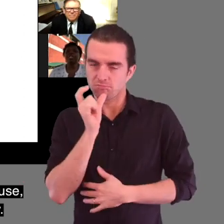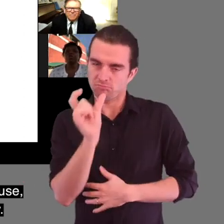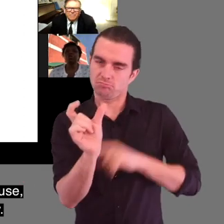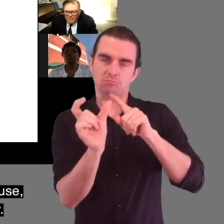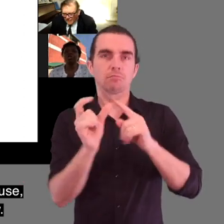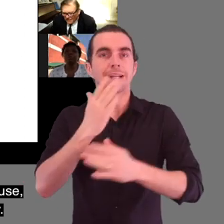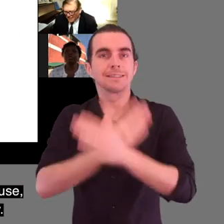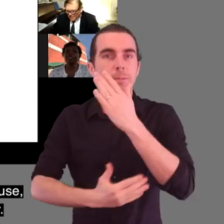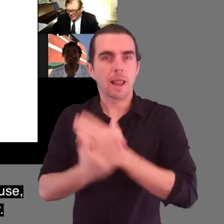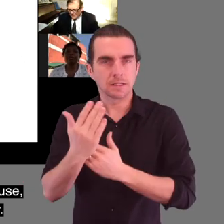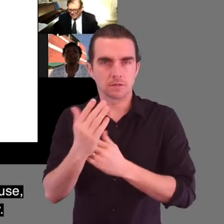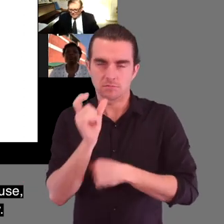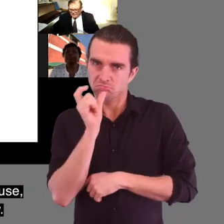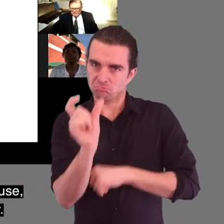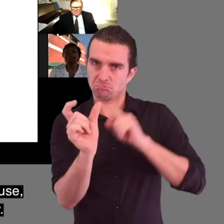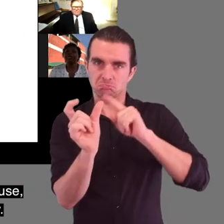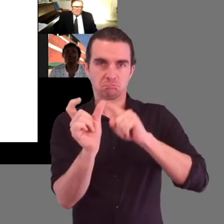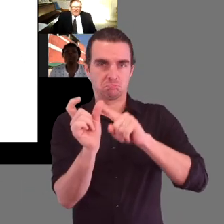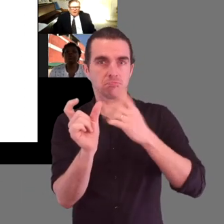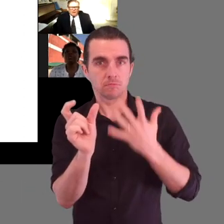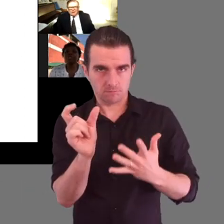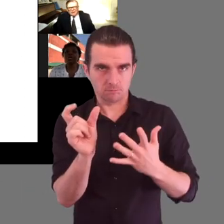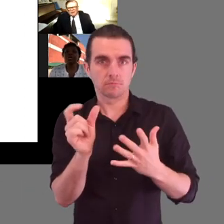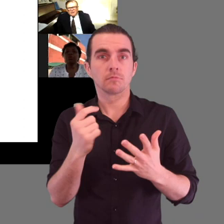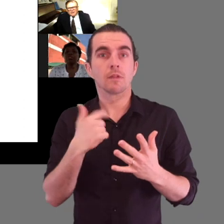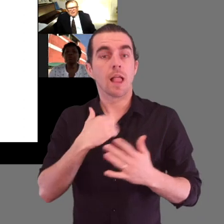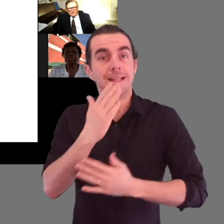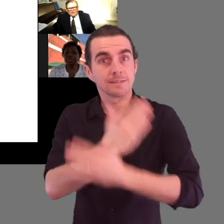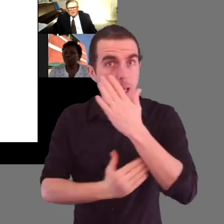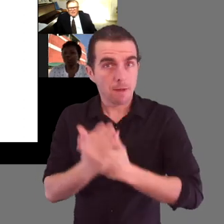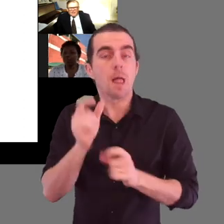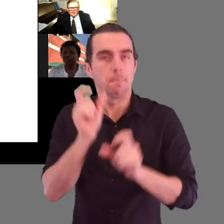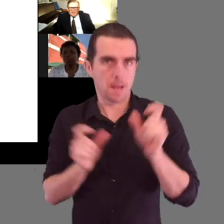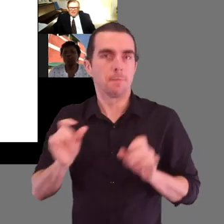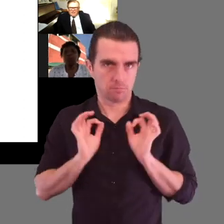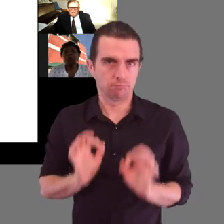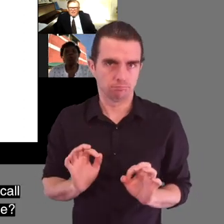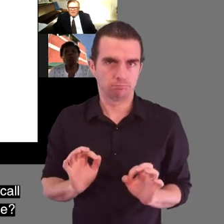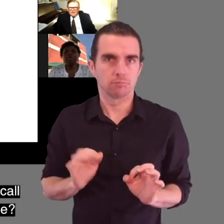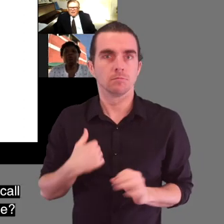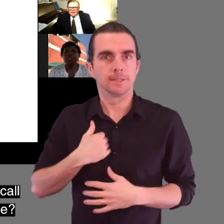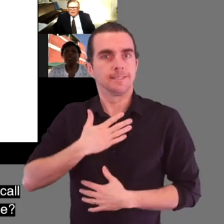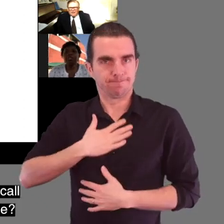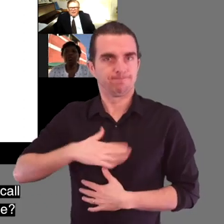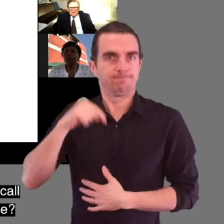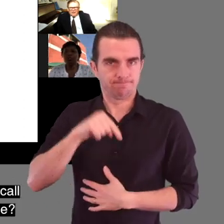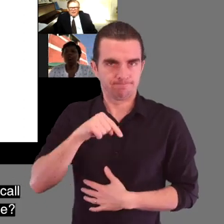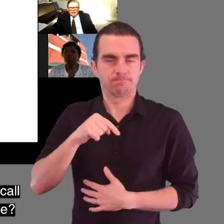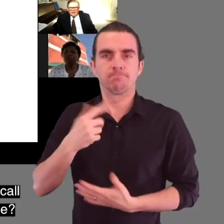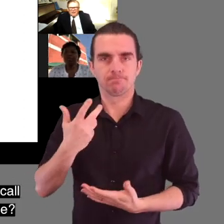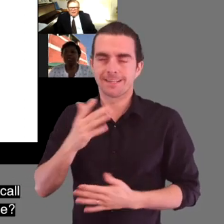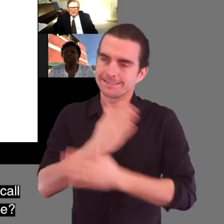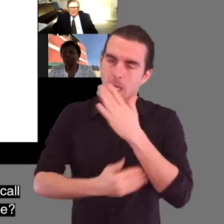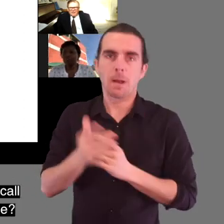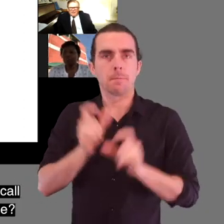regards to disability. We use the concept disabled people. Why do we still choose to